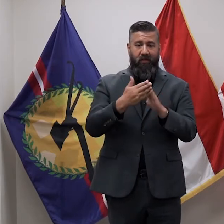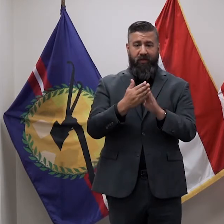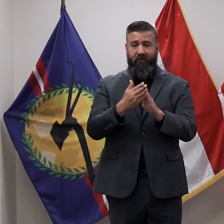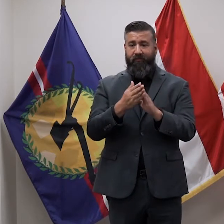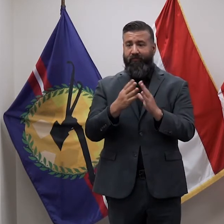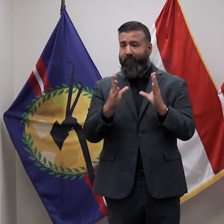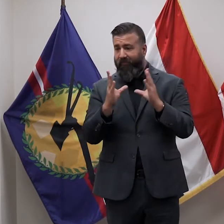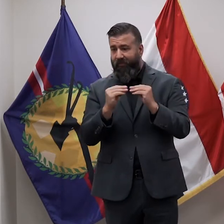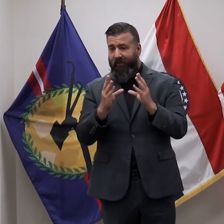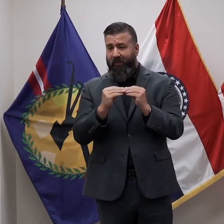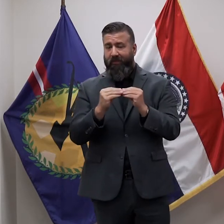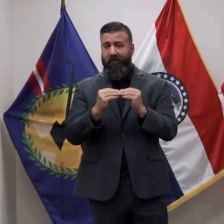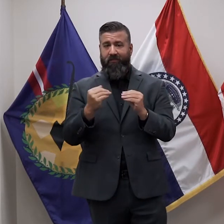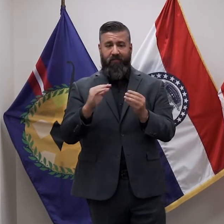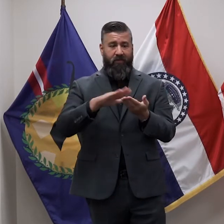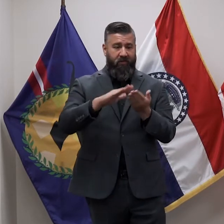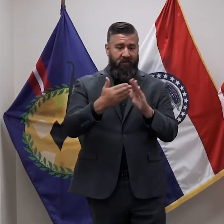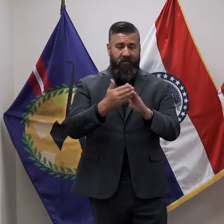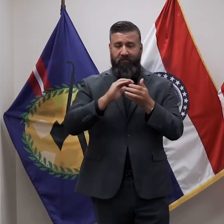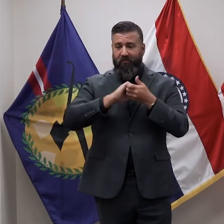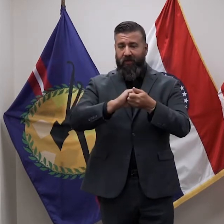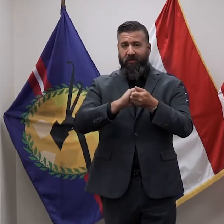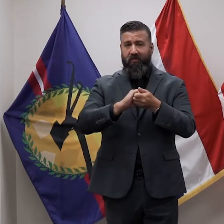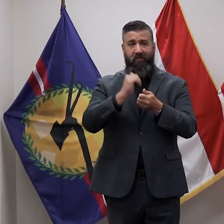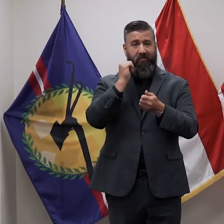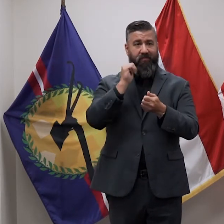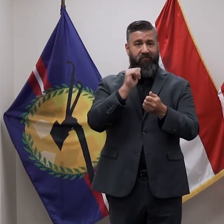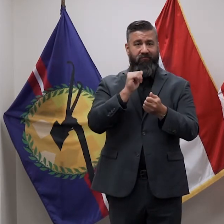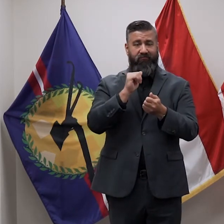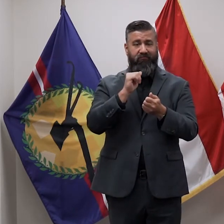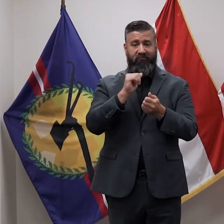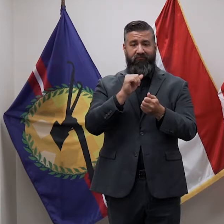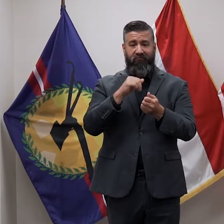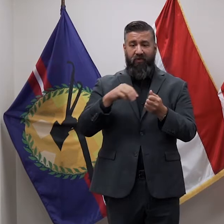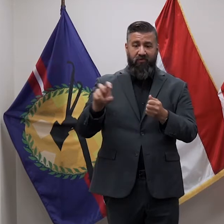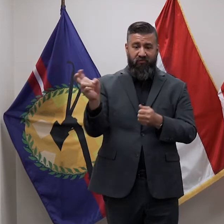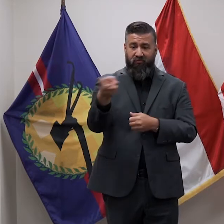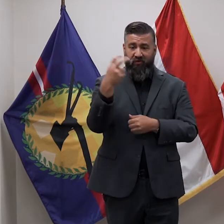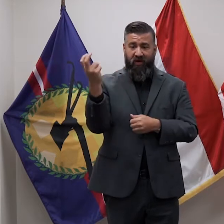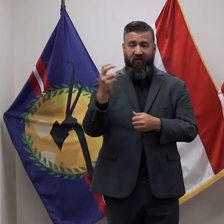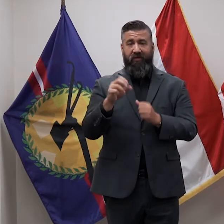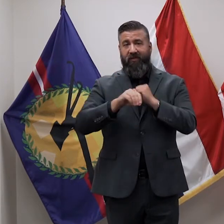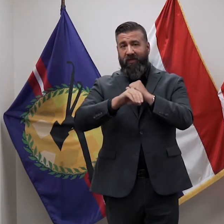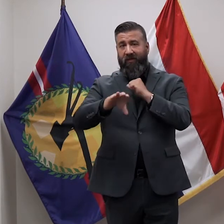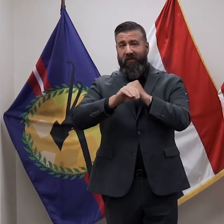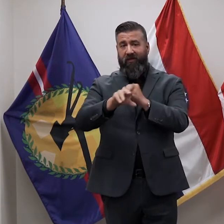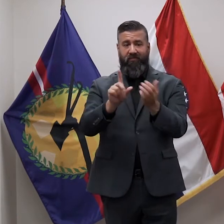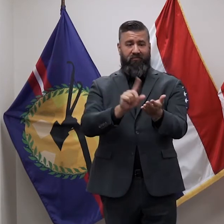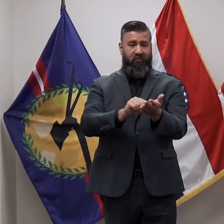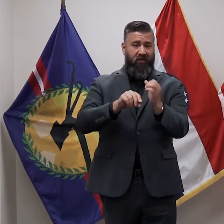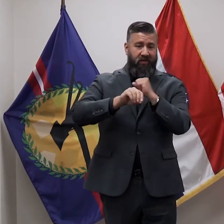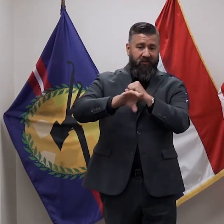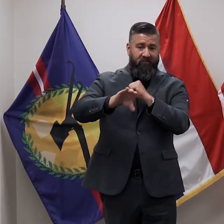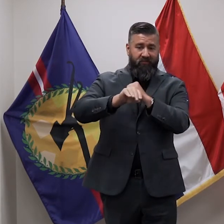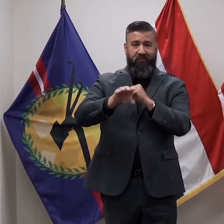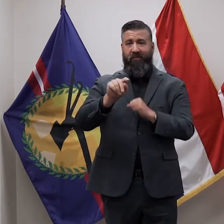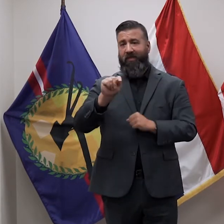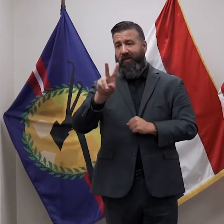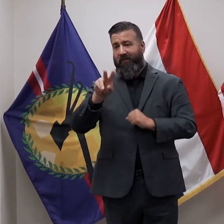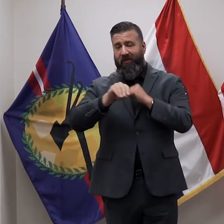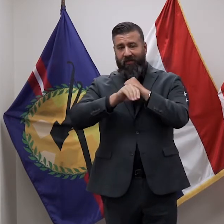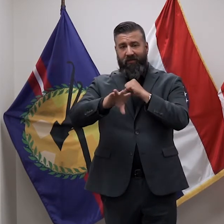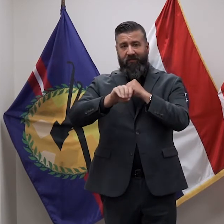community partnerships, with our door-to-door efforts, with our mobile campaigns, with print advertising, TV